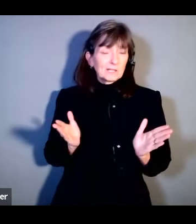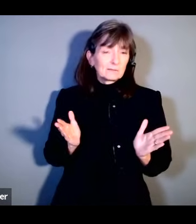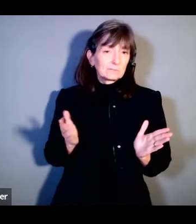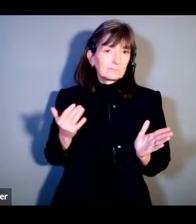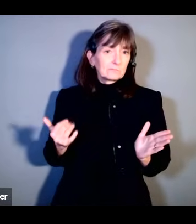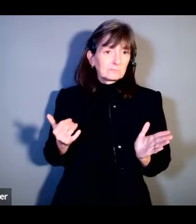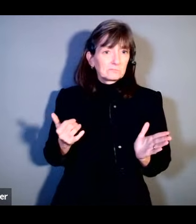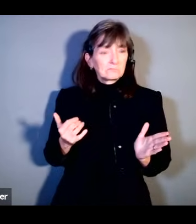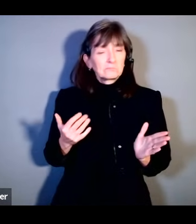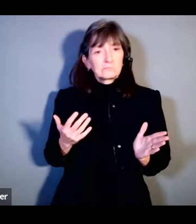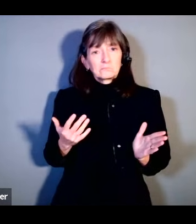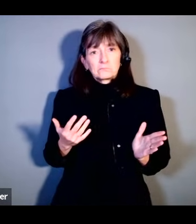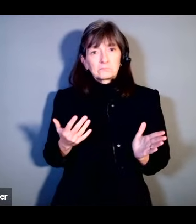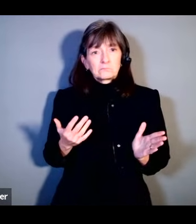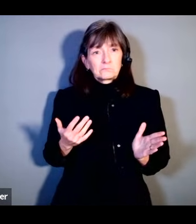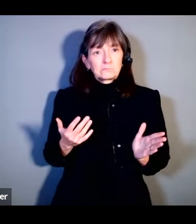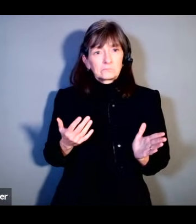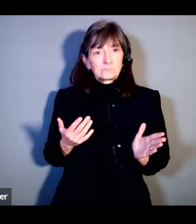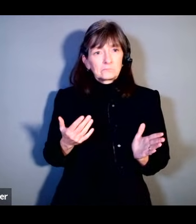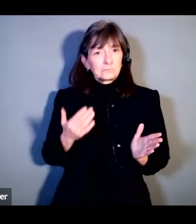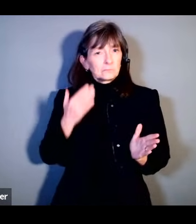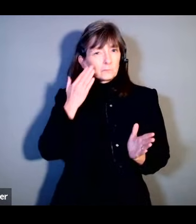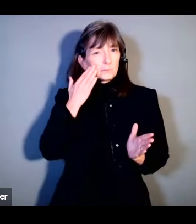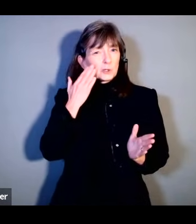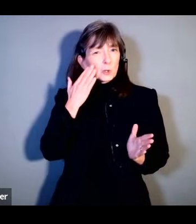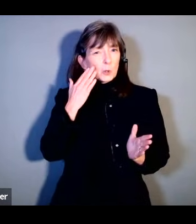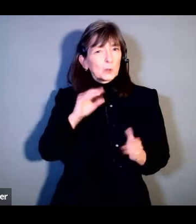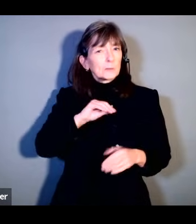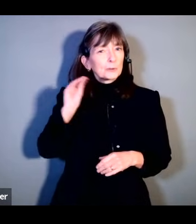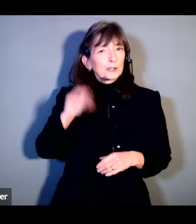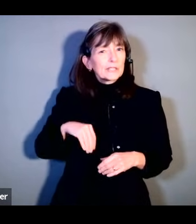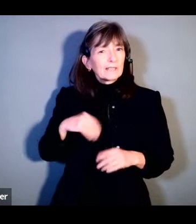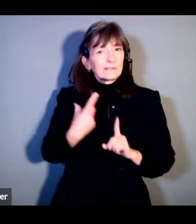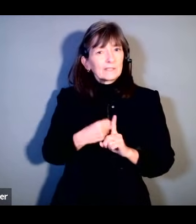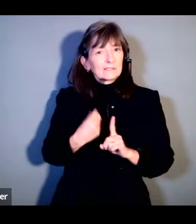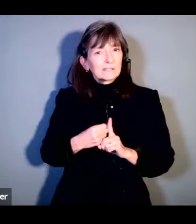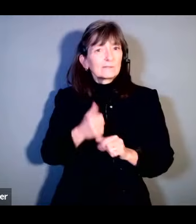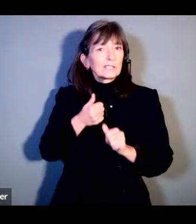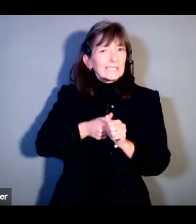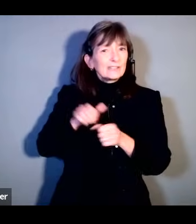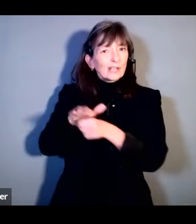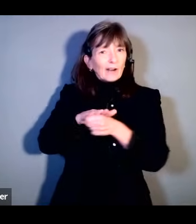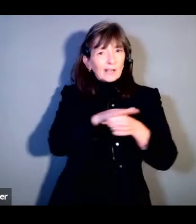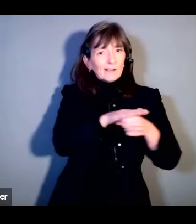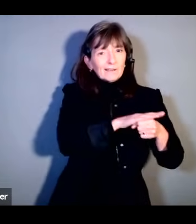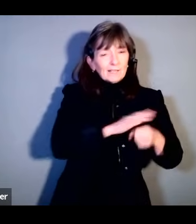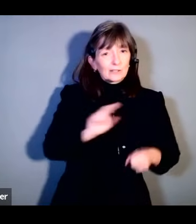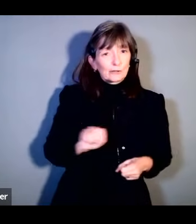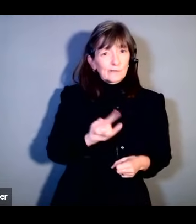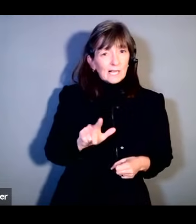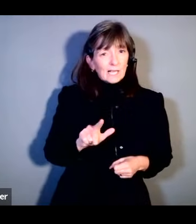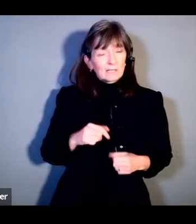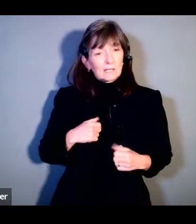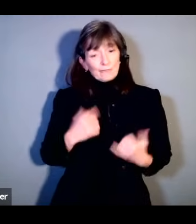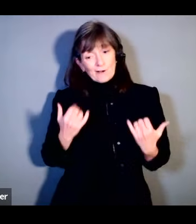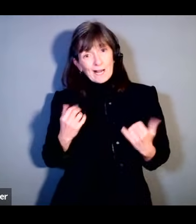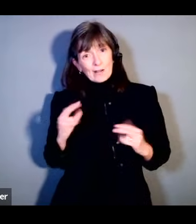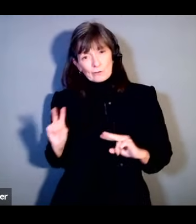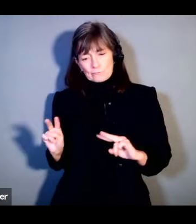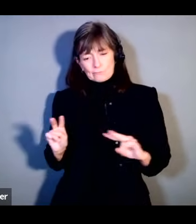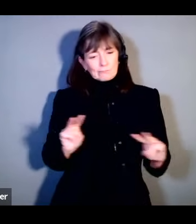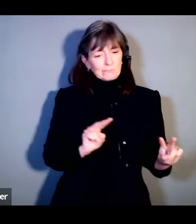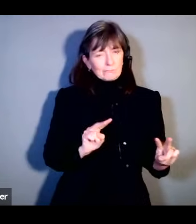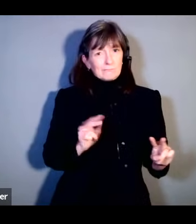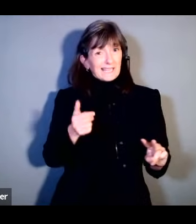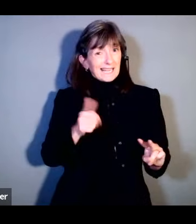see where our vaccination rates are in each region in the province. Are there any areas that you look at where you think could